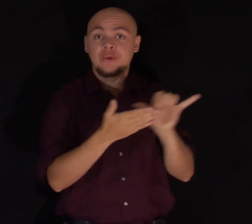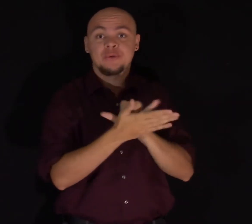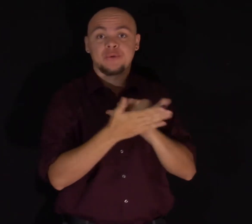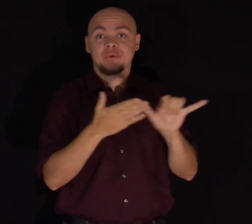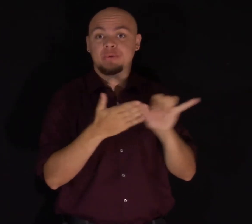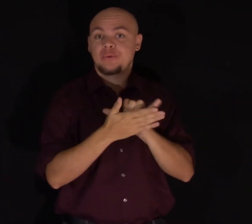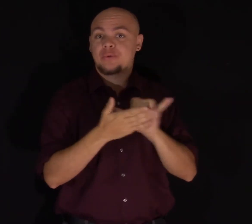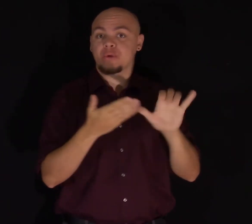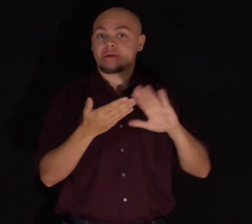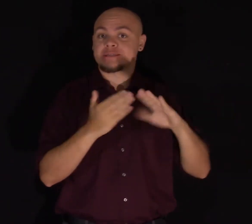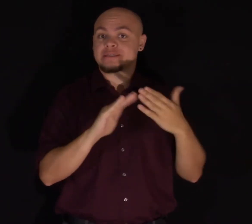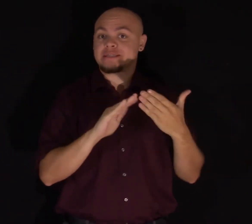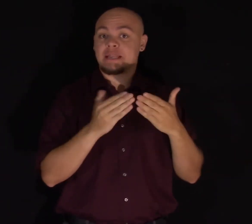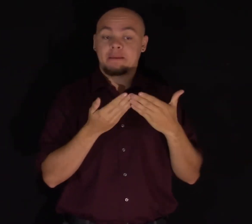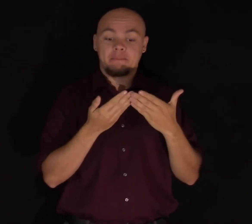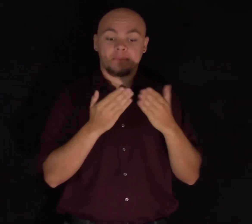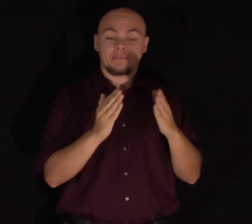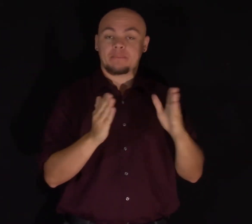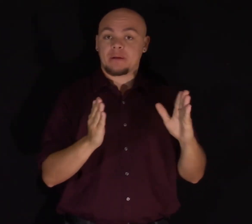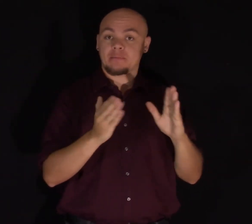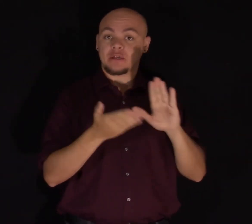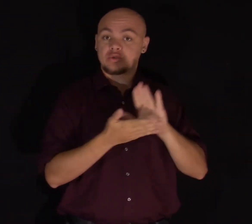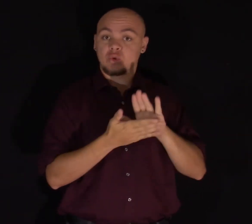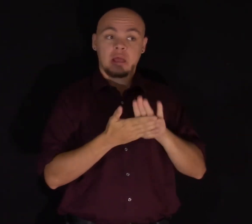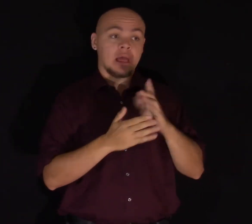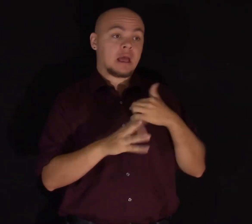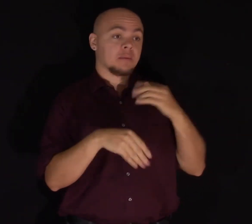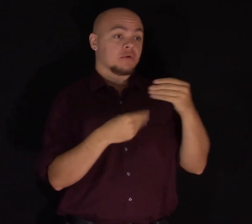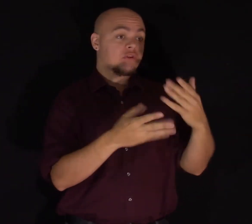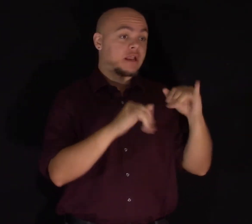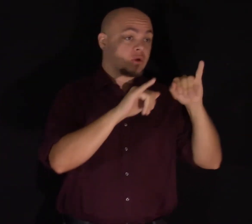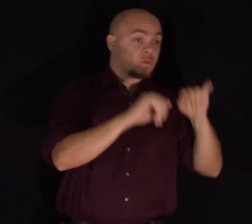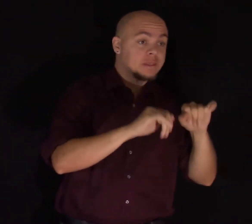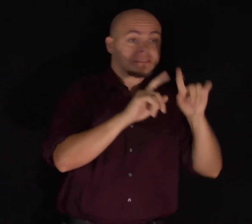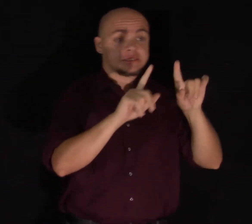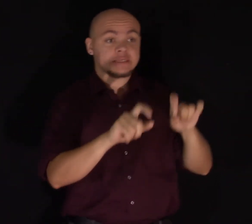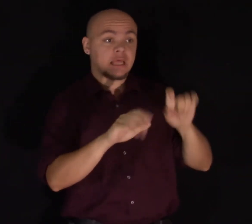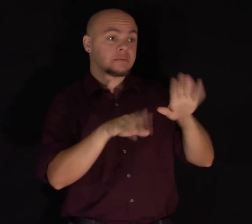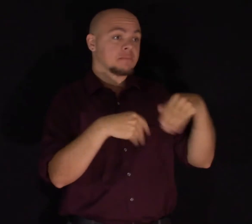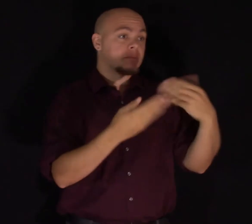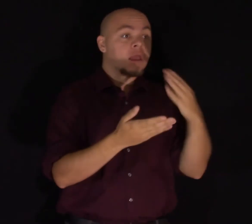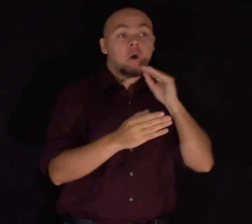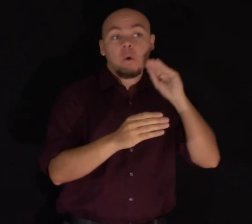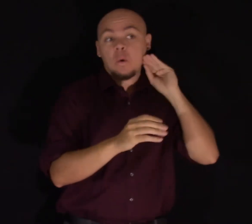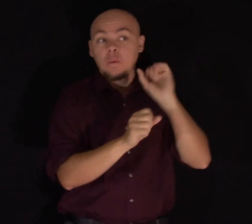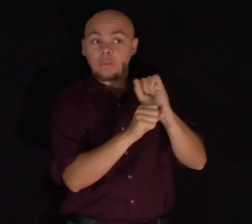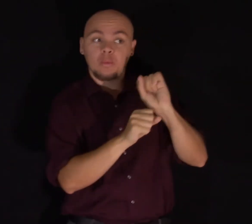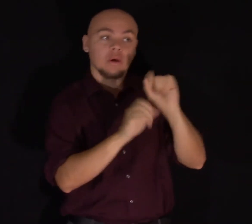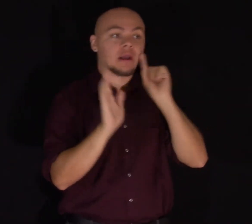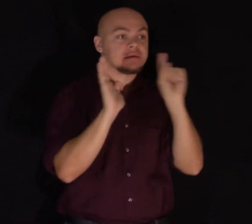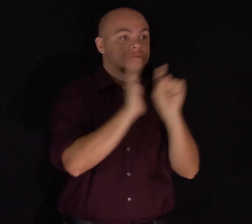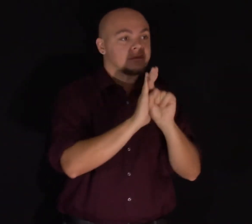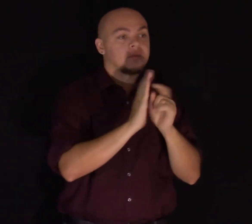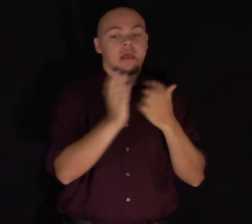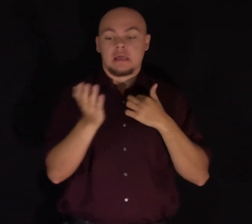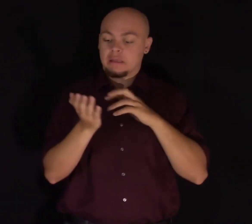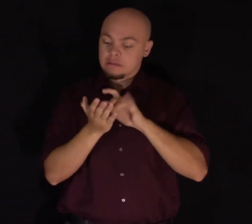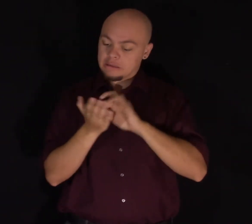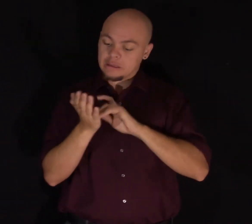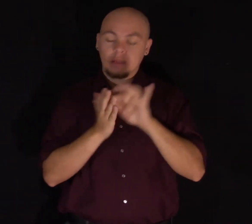like any teacher, I made quizzes and tests, I gave out homework assignments. When the work came back, I calculated